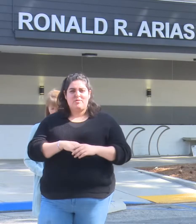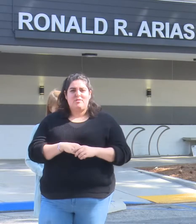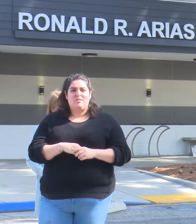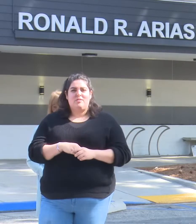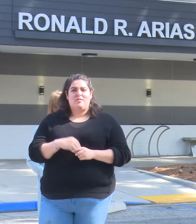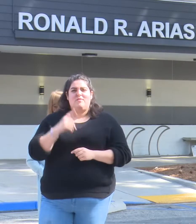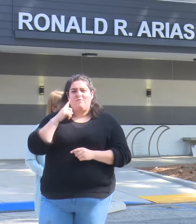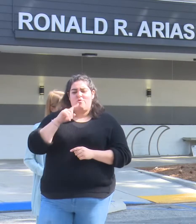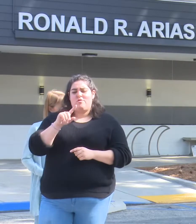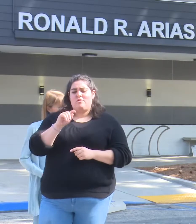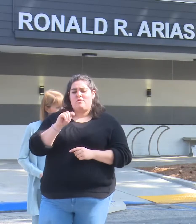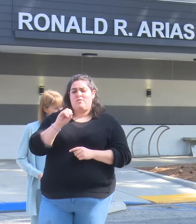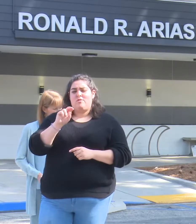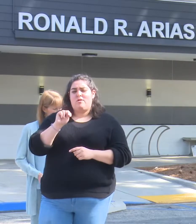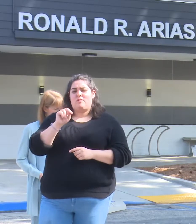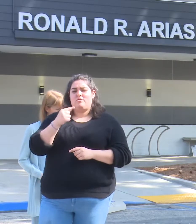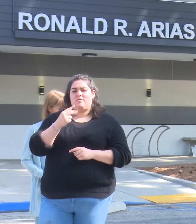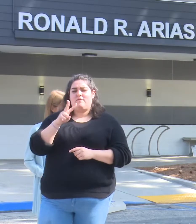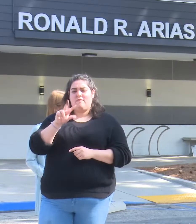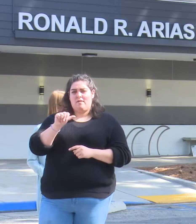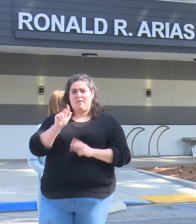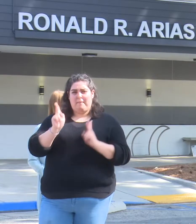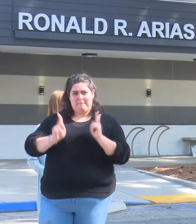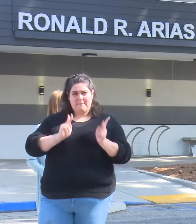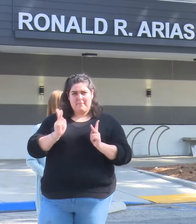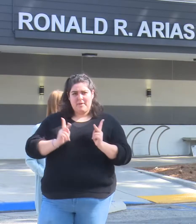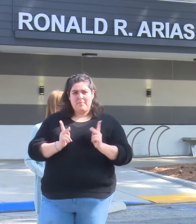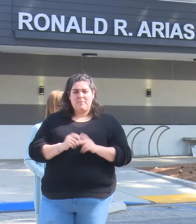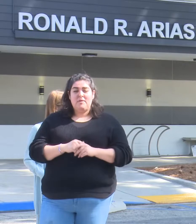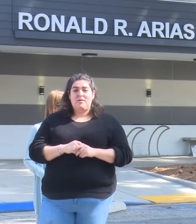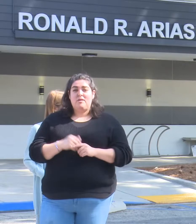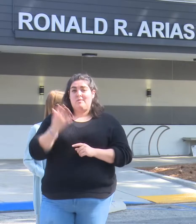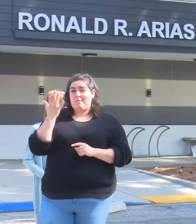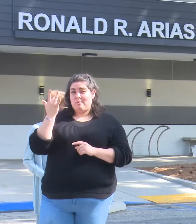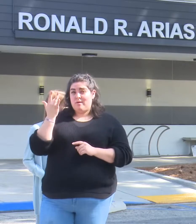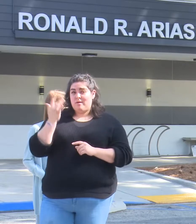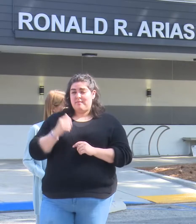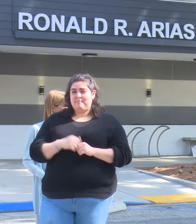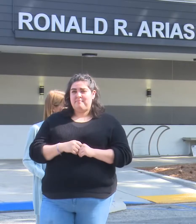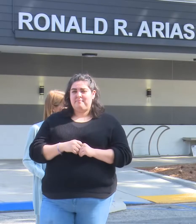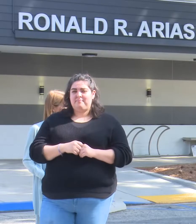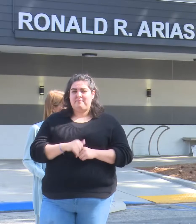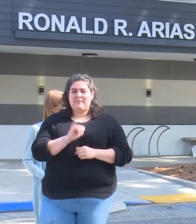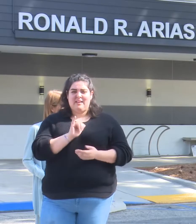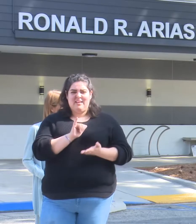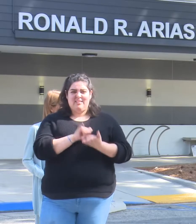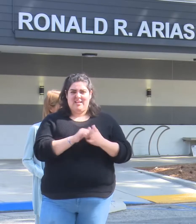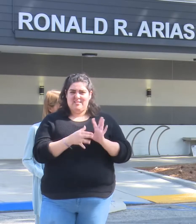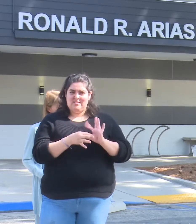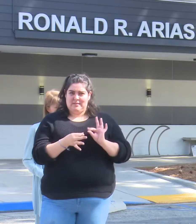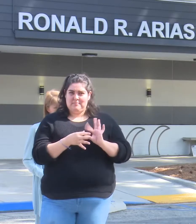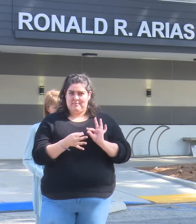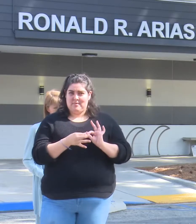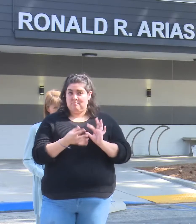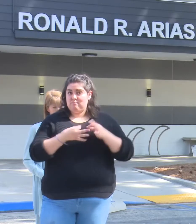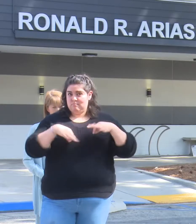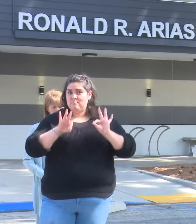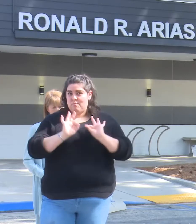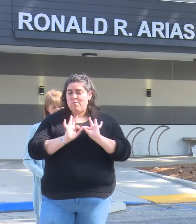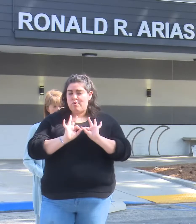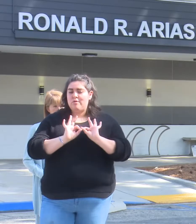the Tongva people because the statement is important